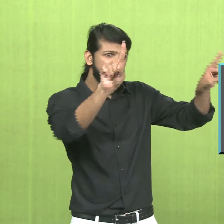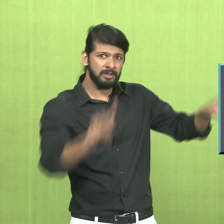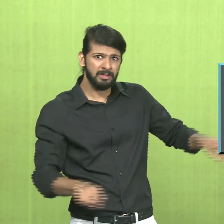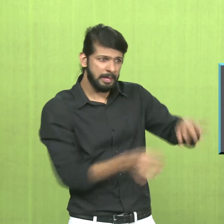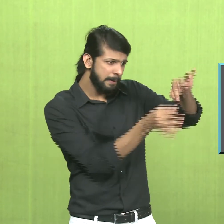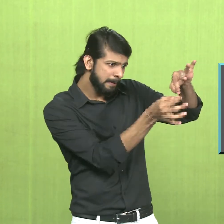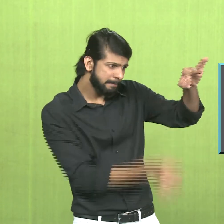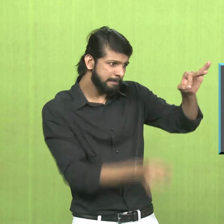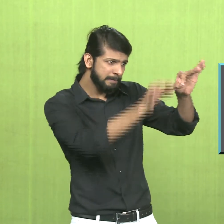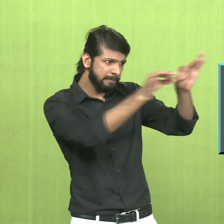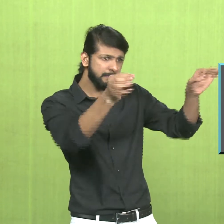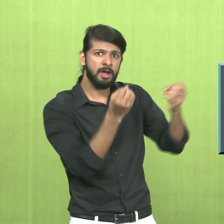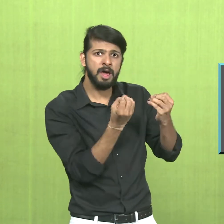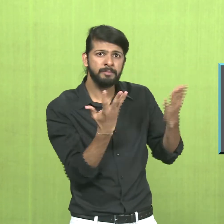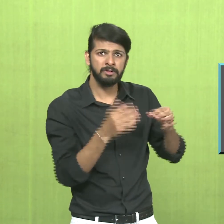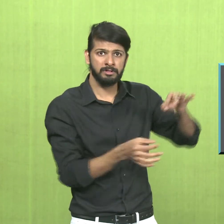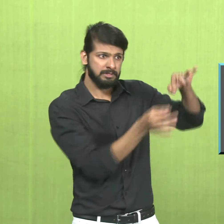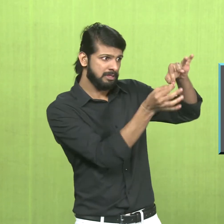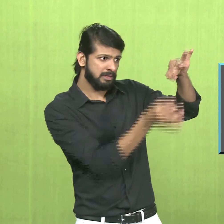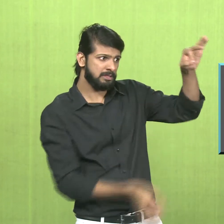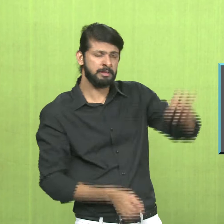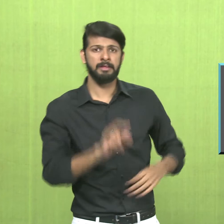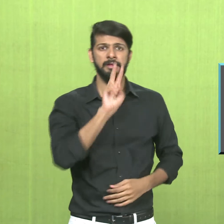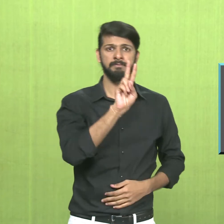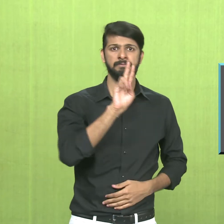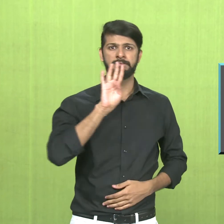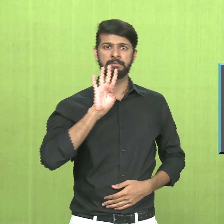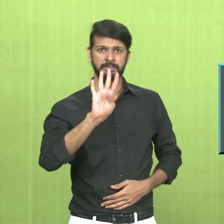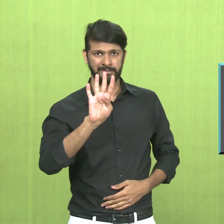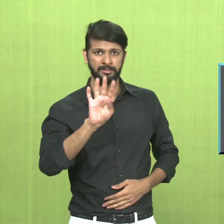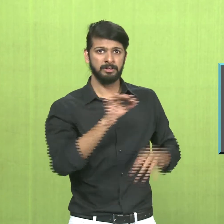The size of this artwork is 24 by 20 inches.